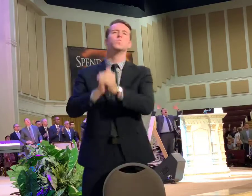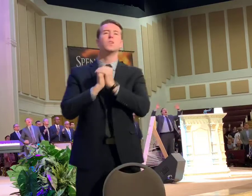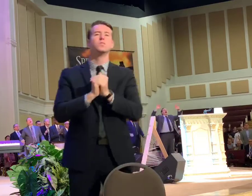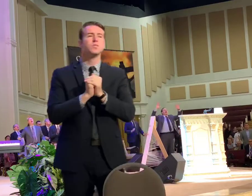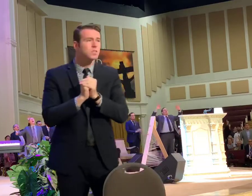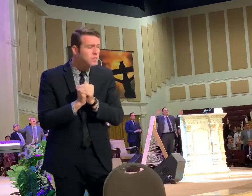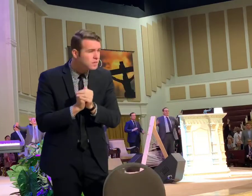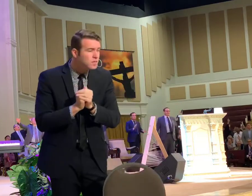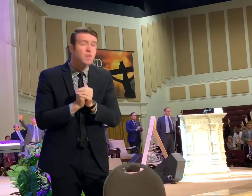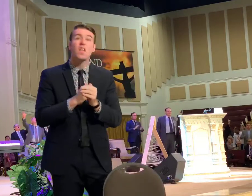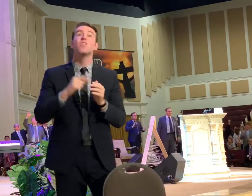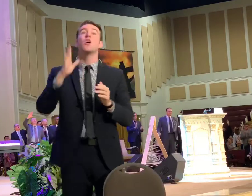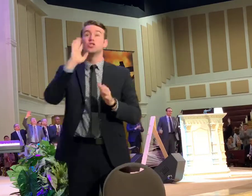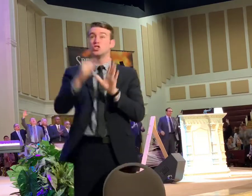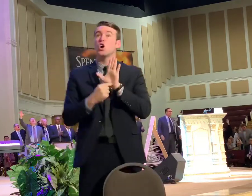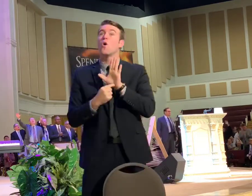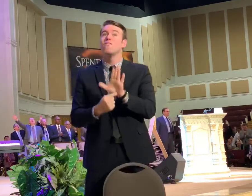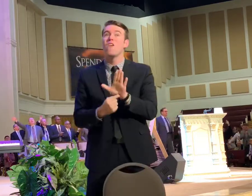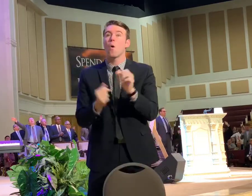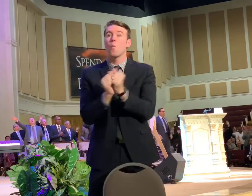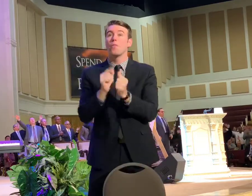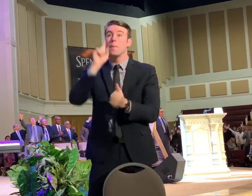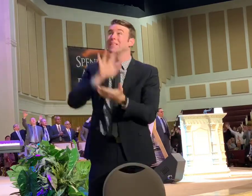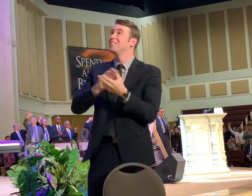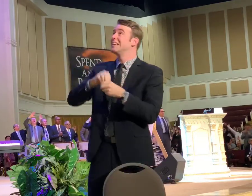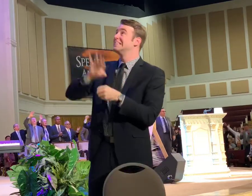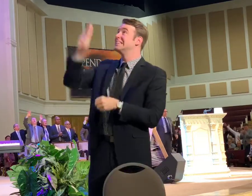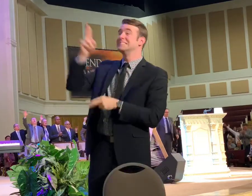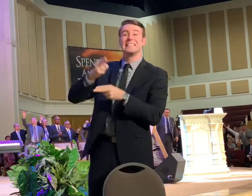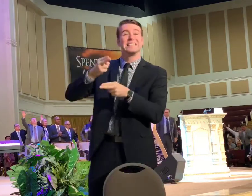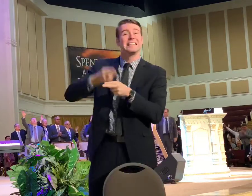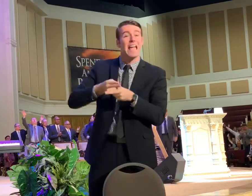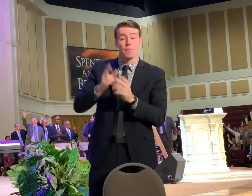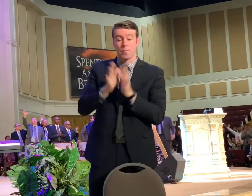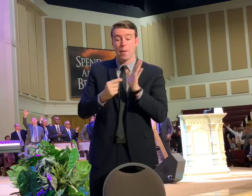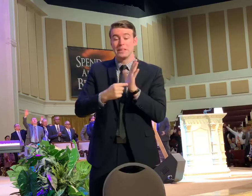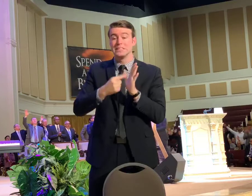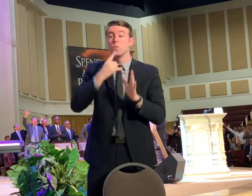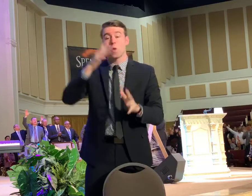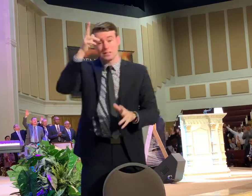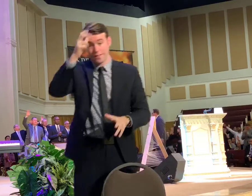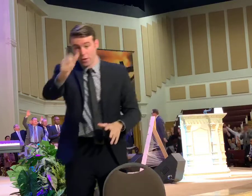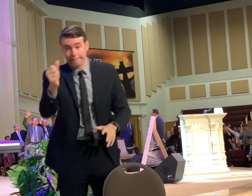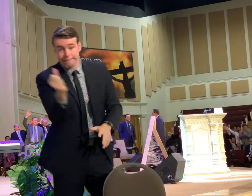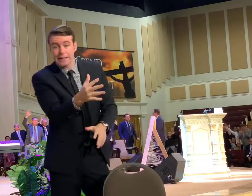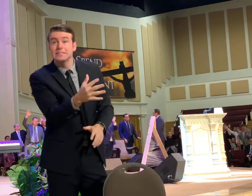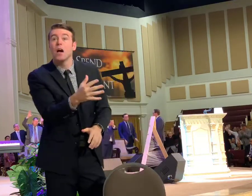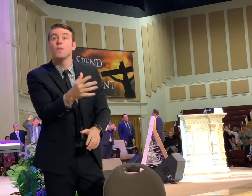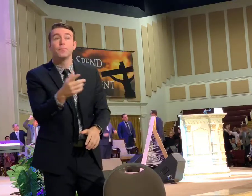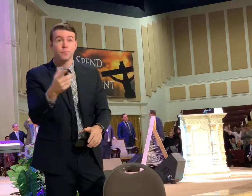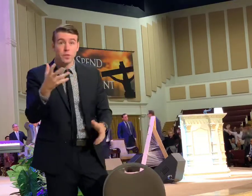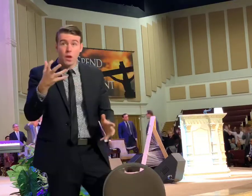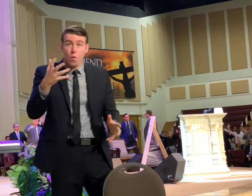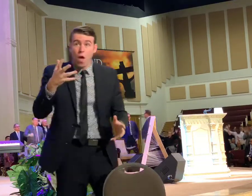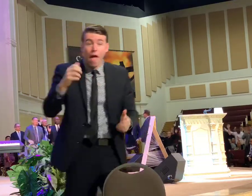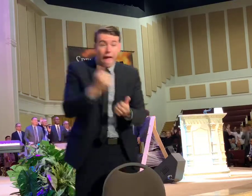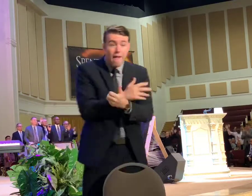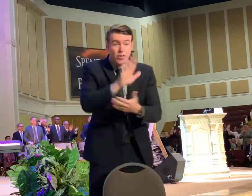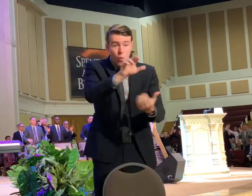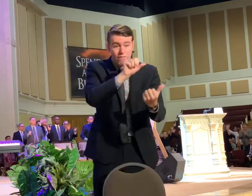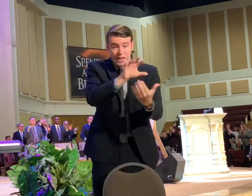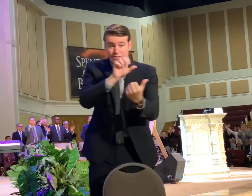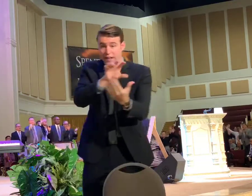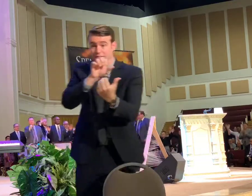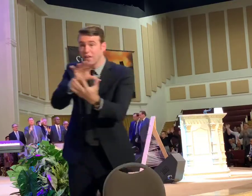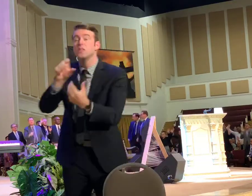shall follow them that believe in his name. Come on, the Bible says they'll cast out devils. You want to tell everything you're facing.